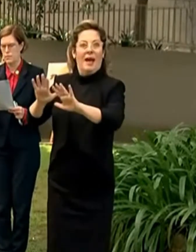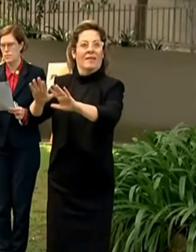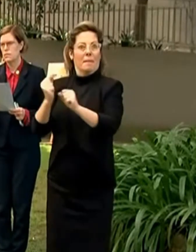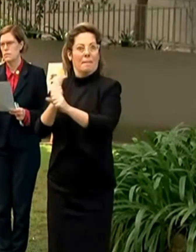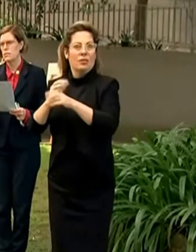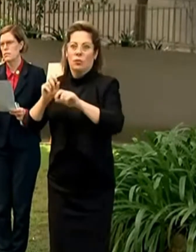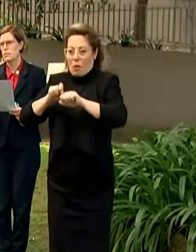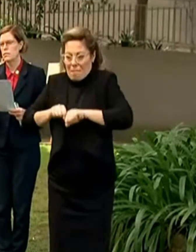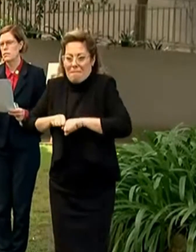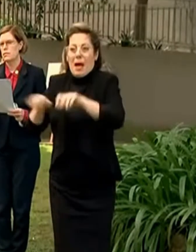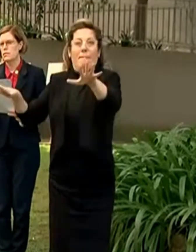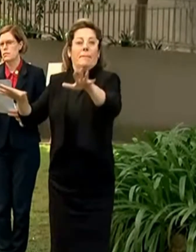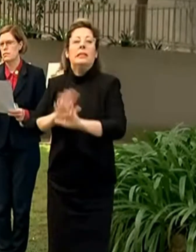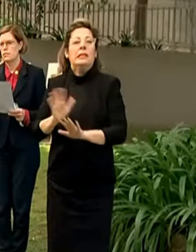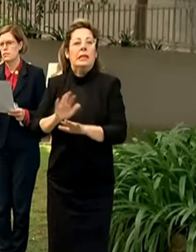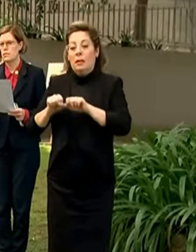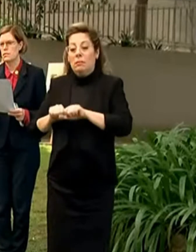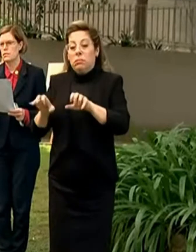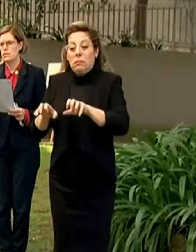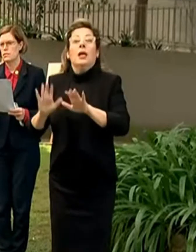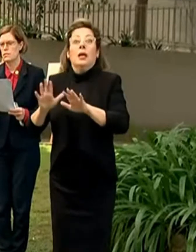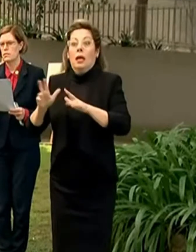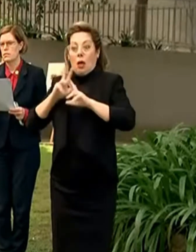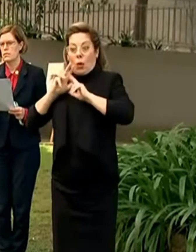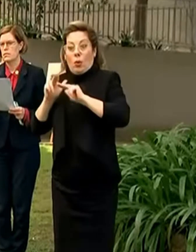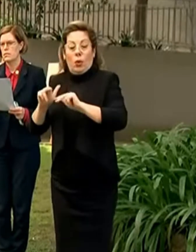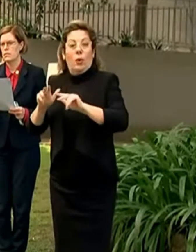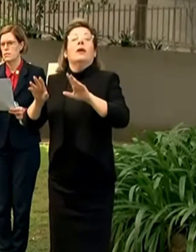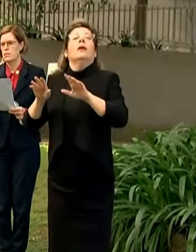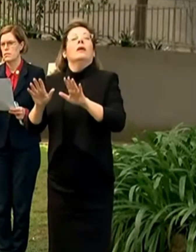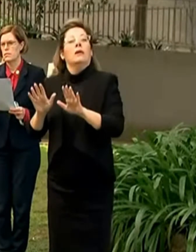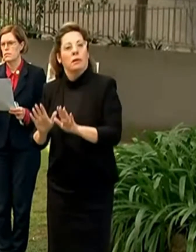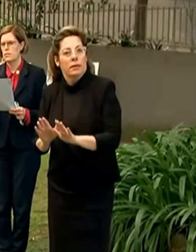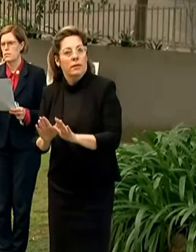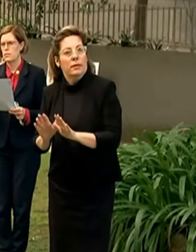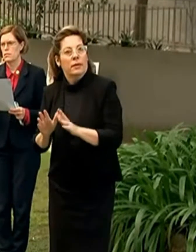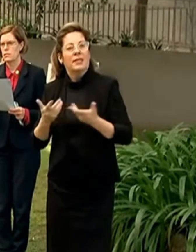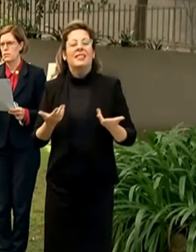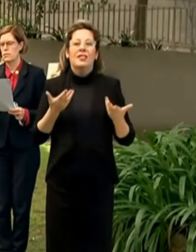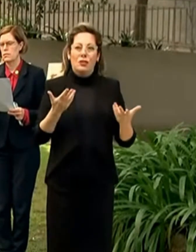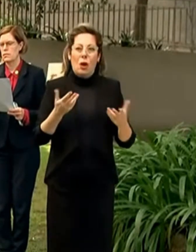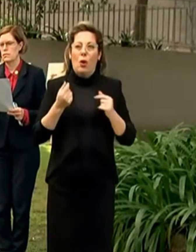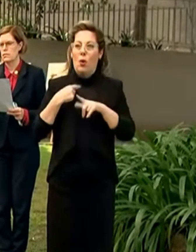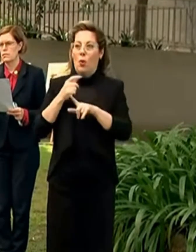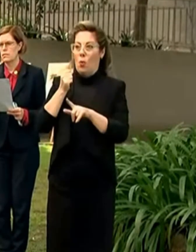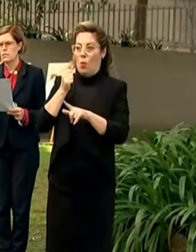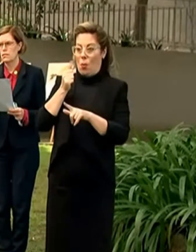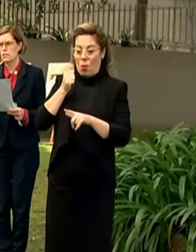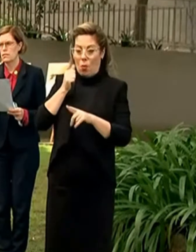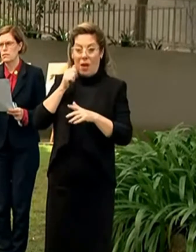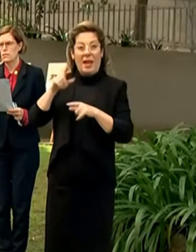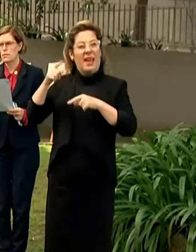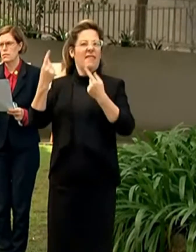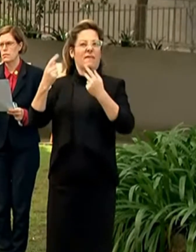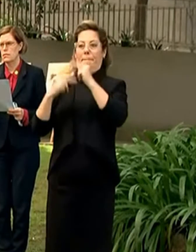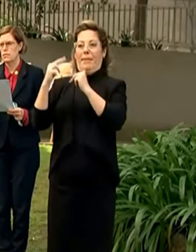venue, the fact we're getting that information out there is a positive. But please also know that once those venues have been deep